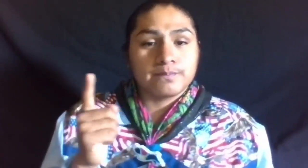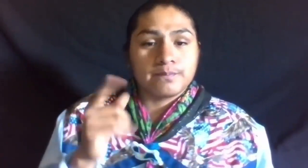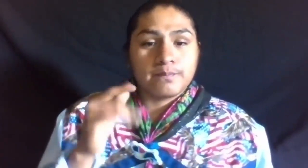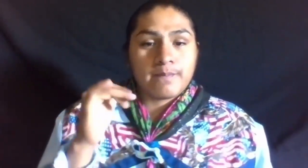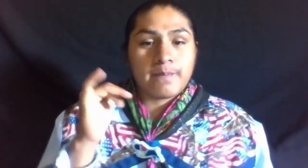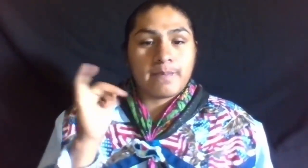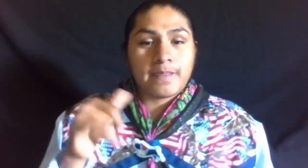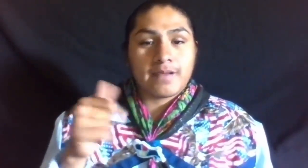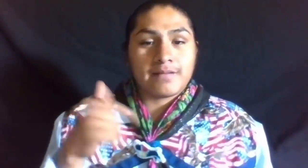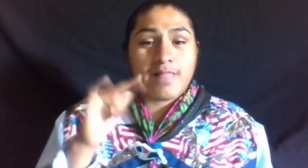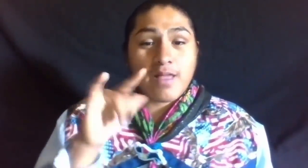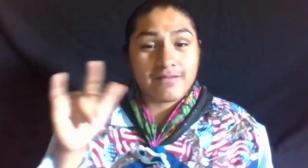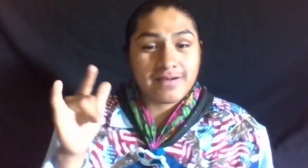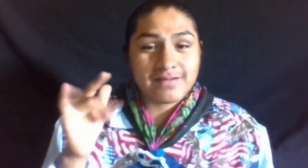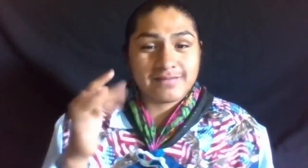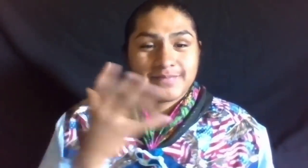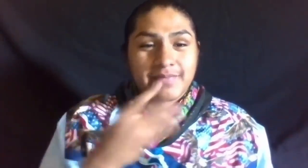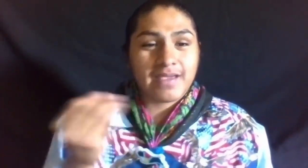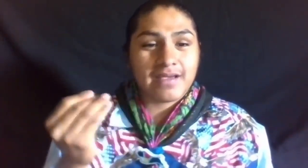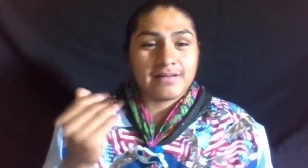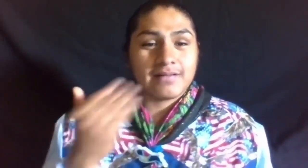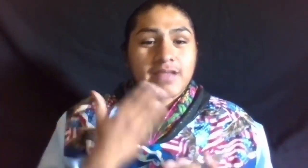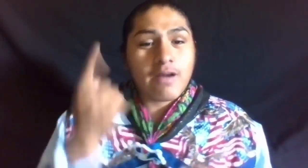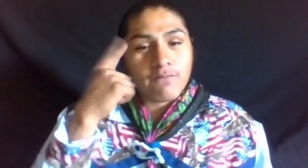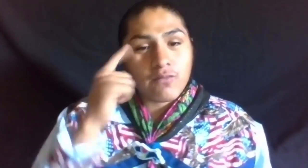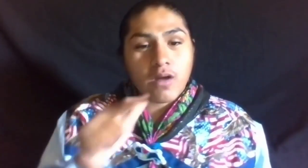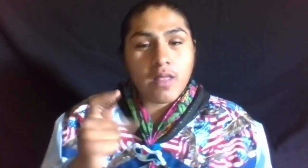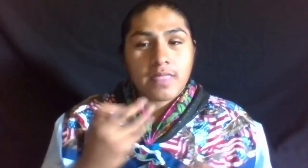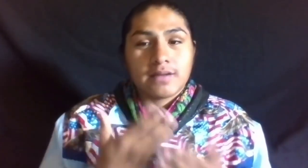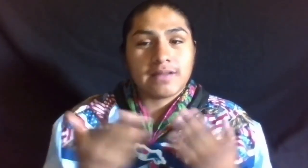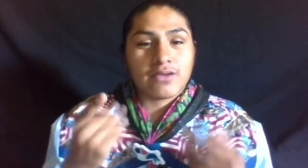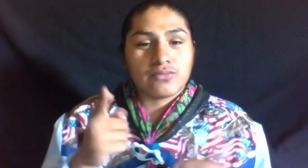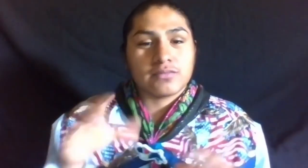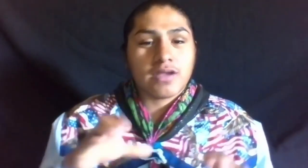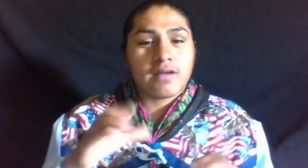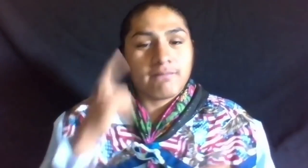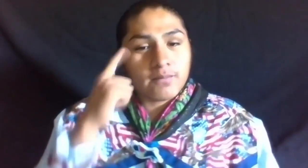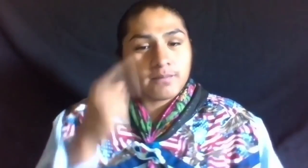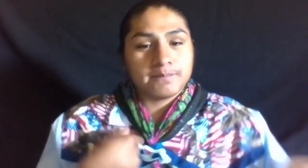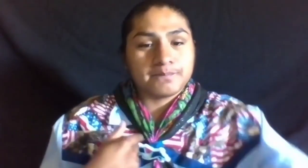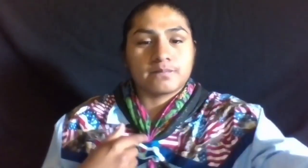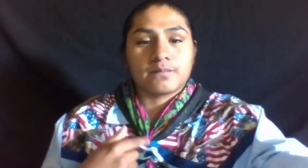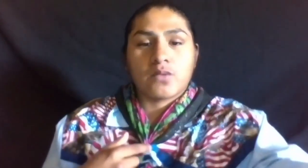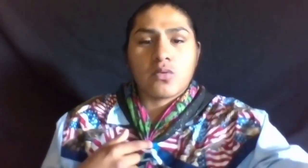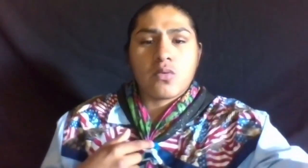that I love you and thank you for all that you've done for me.